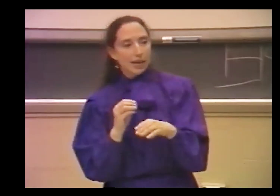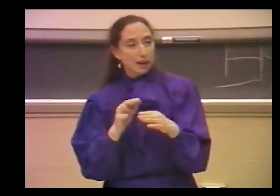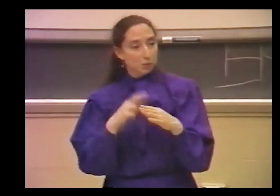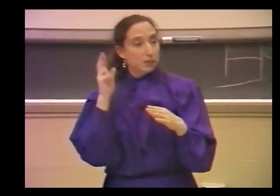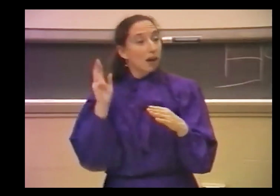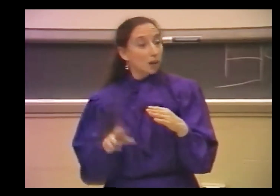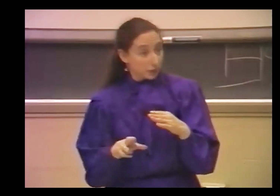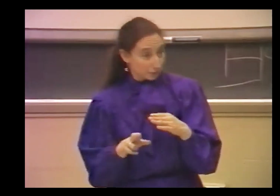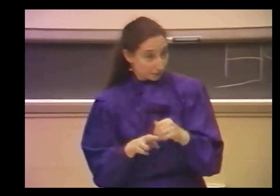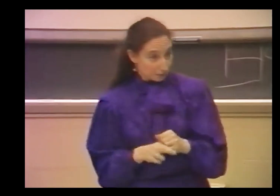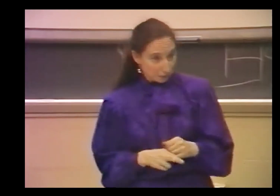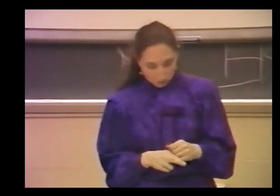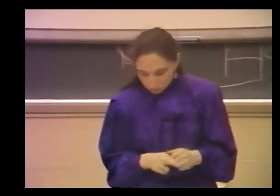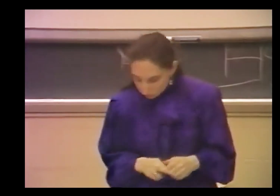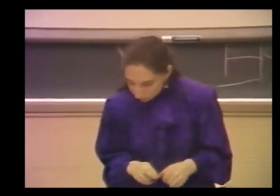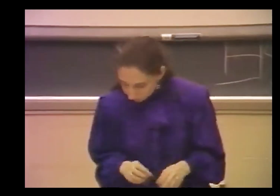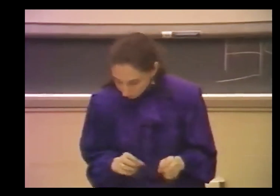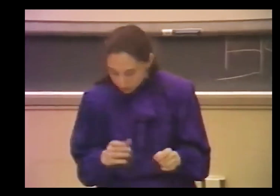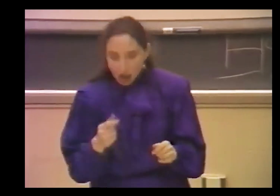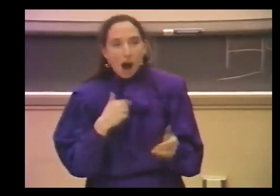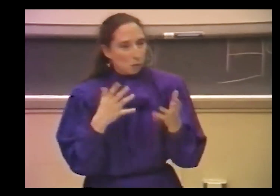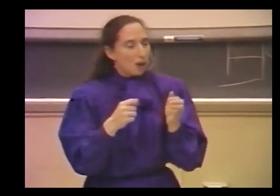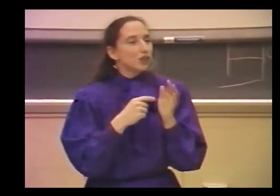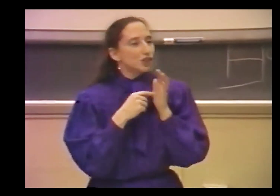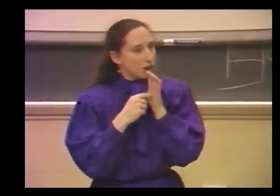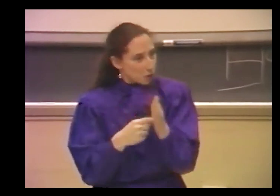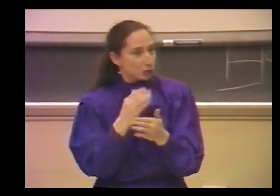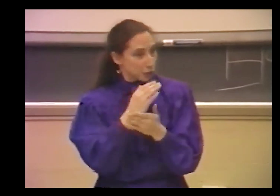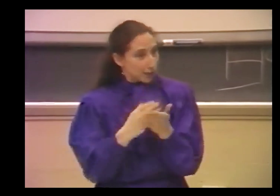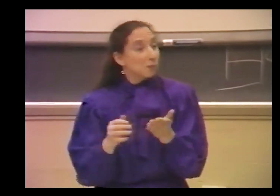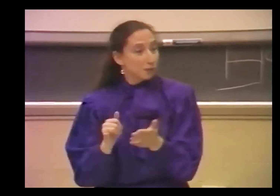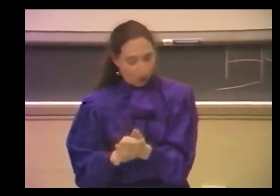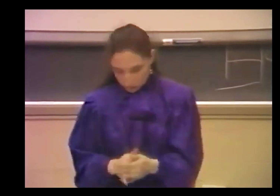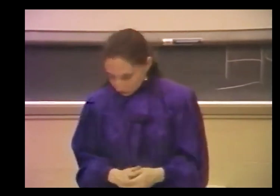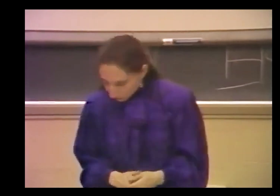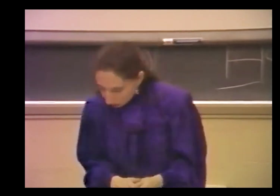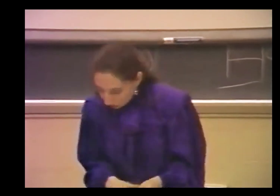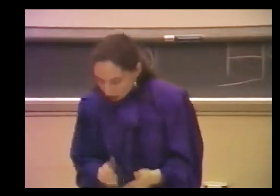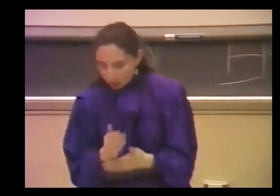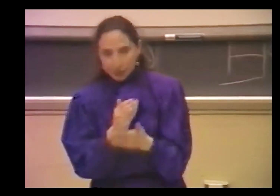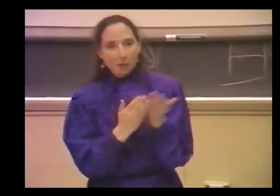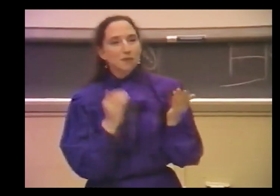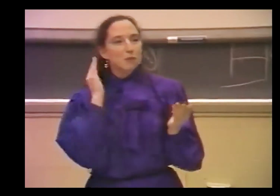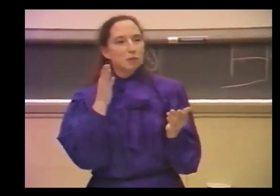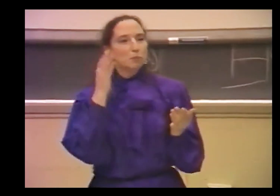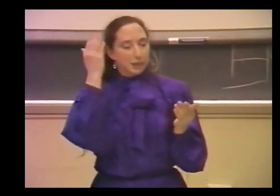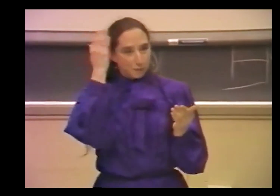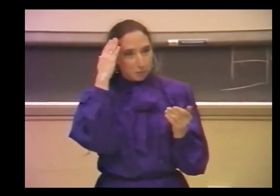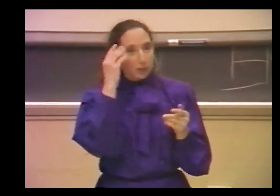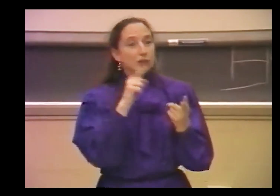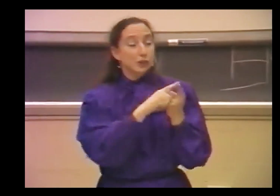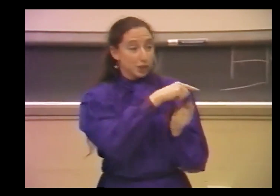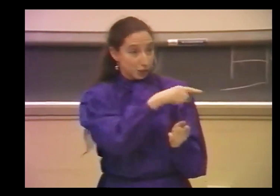and result. Okay. I want to show you some of those. Some of them will be familiar to